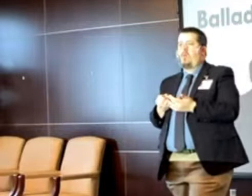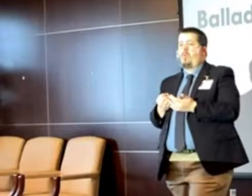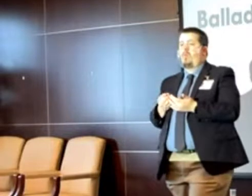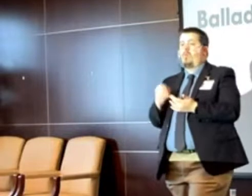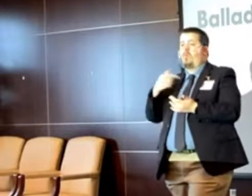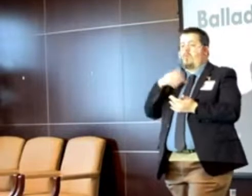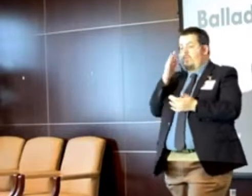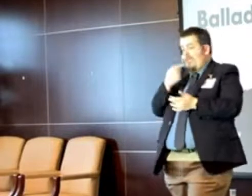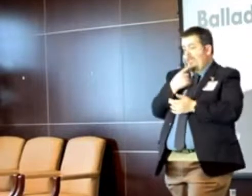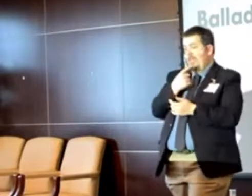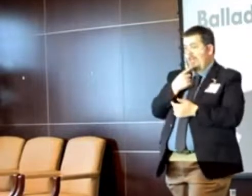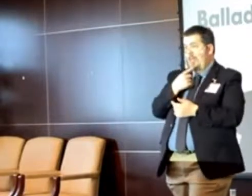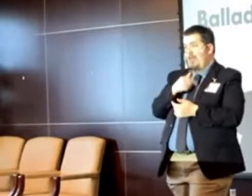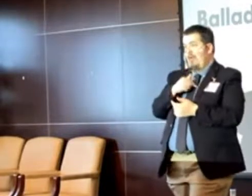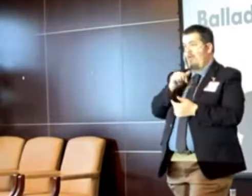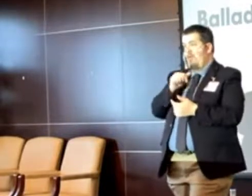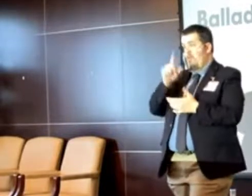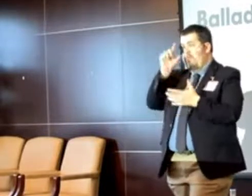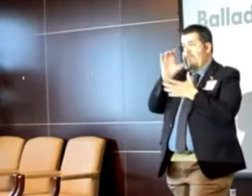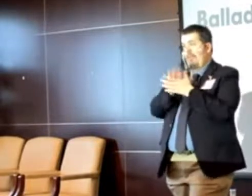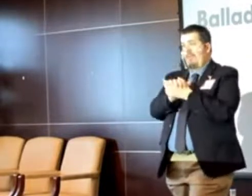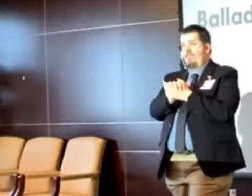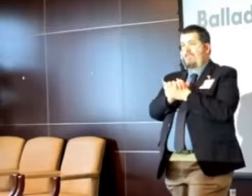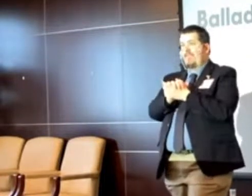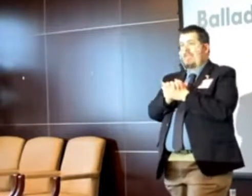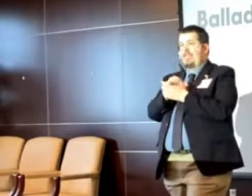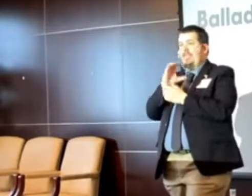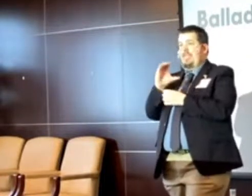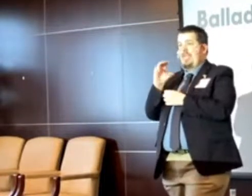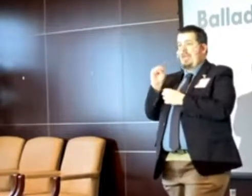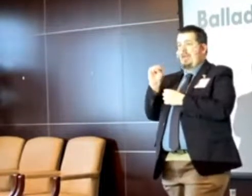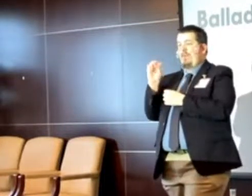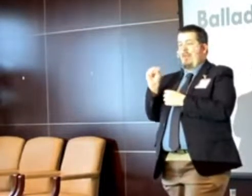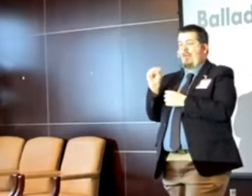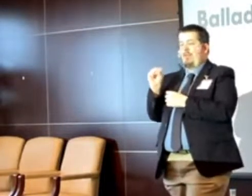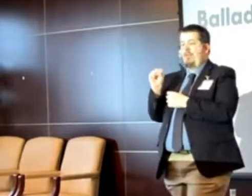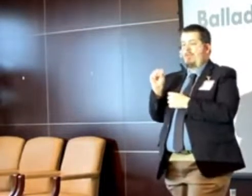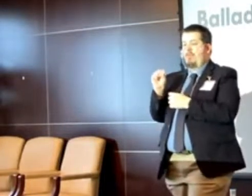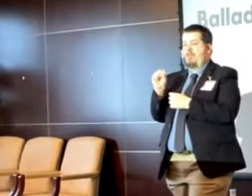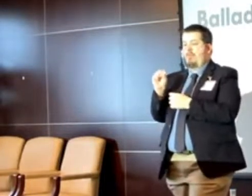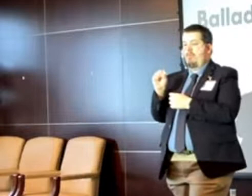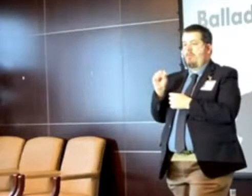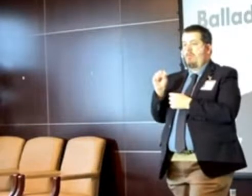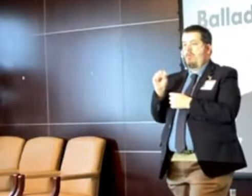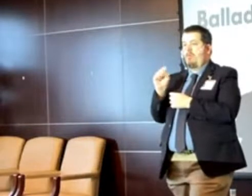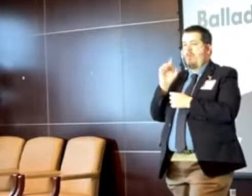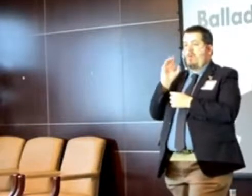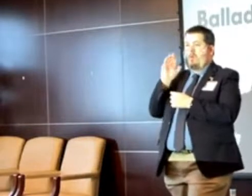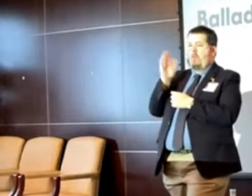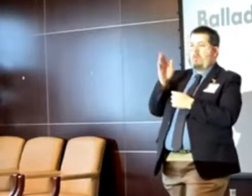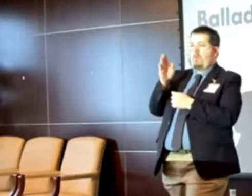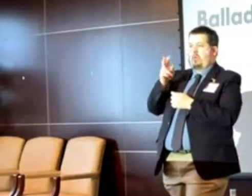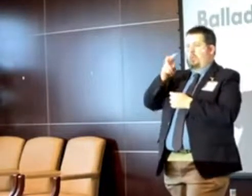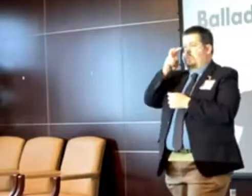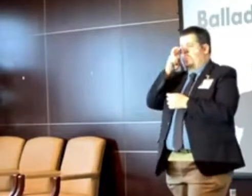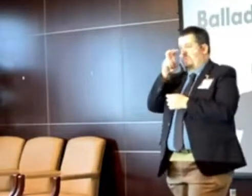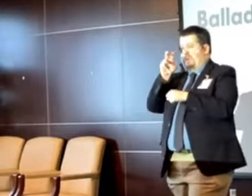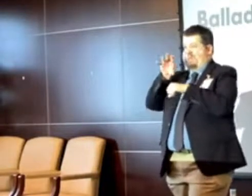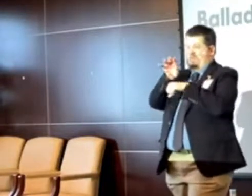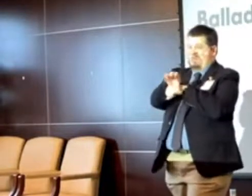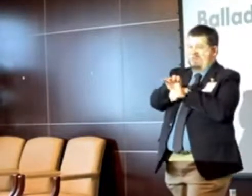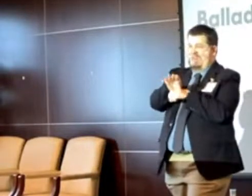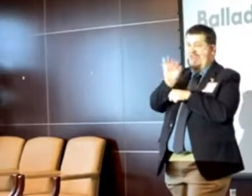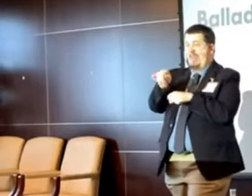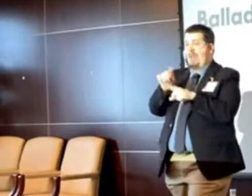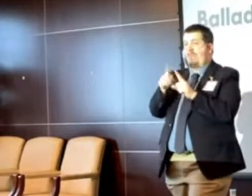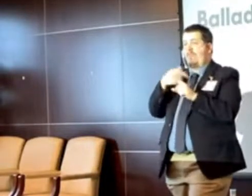I will say I don't believe that CMS will be unreasonable in enforcement,